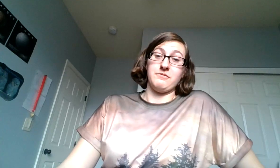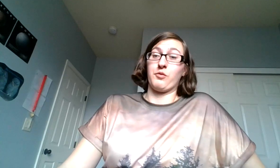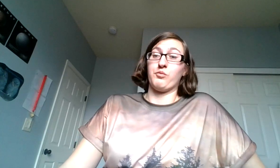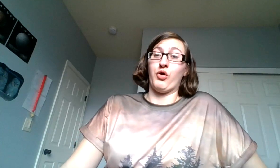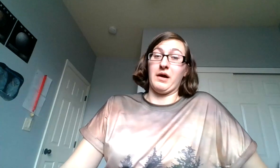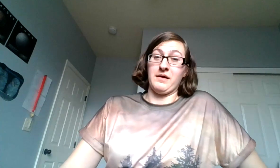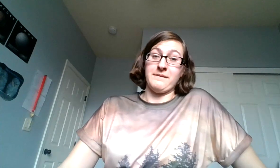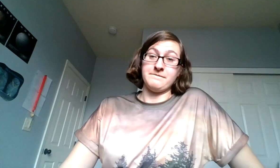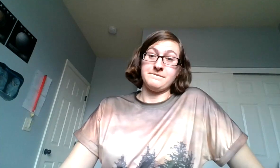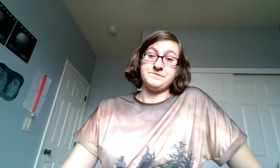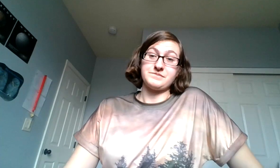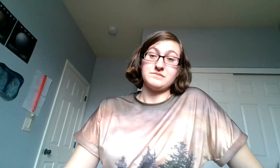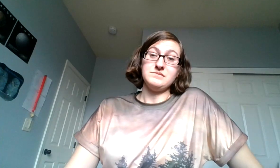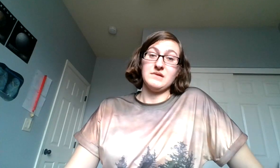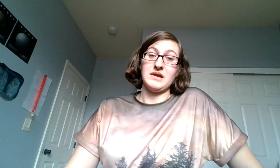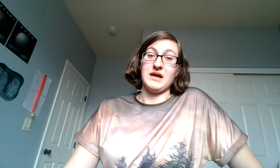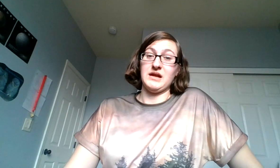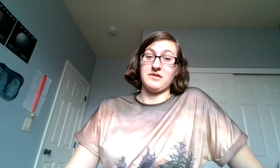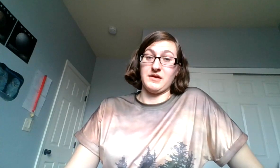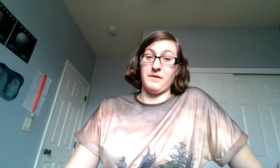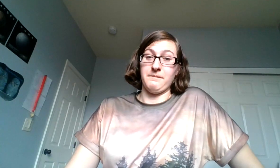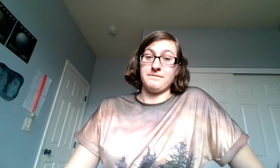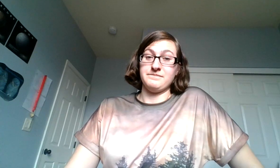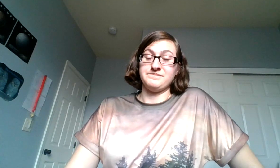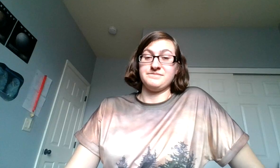more. And also